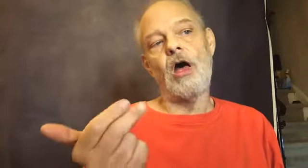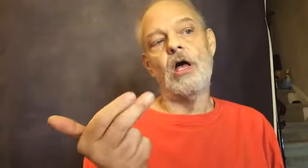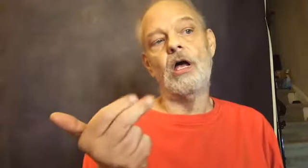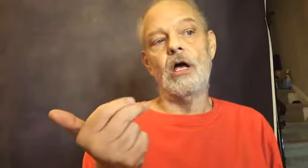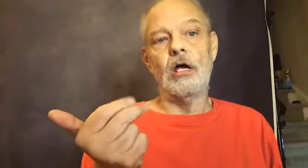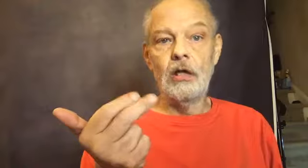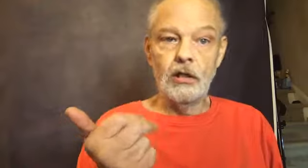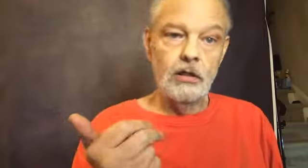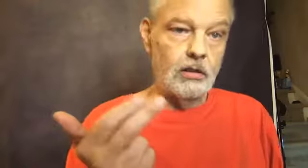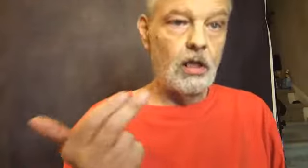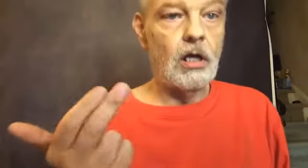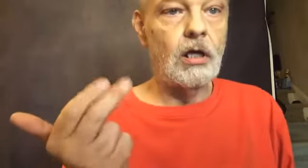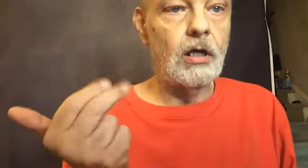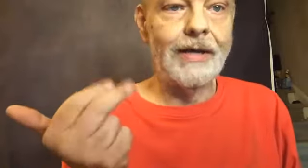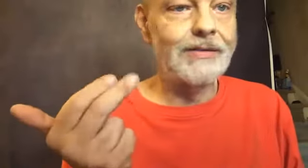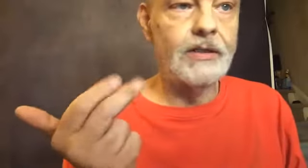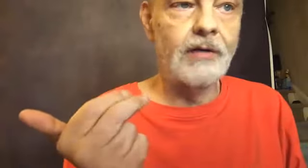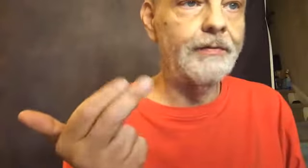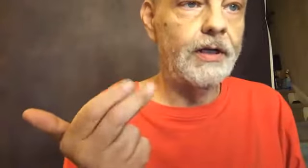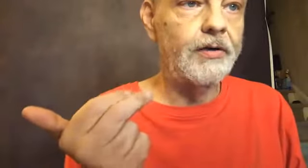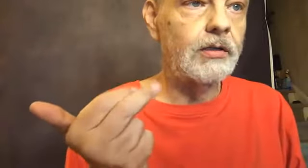ha ha ha ha, as in not funny at all.